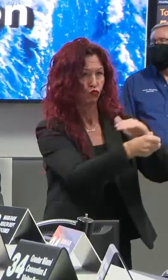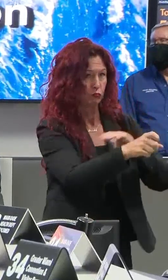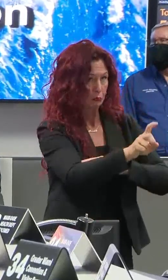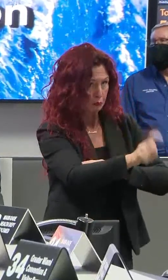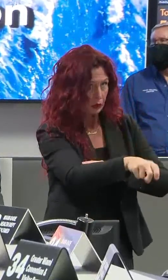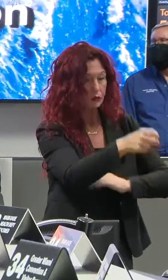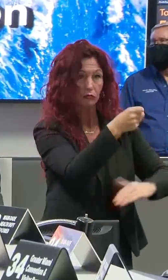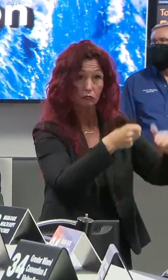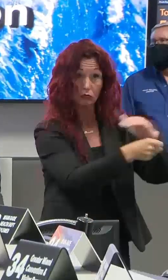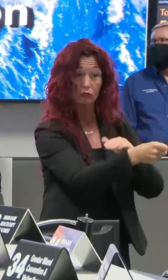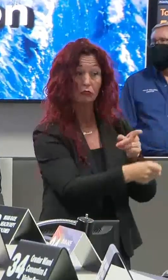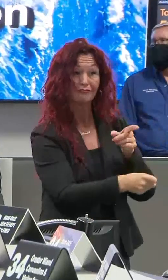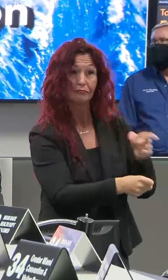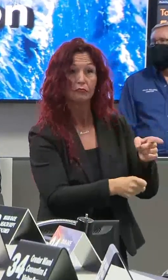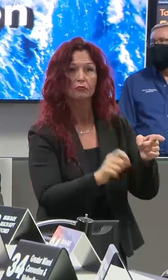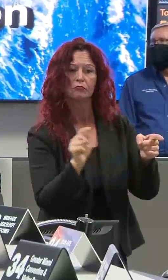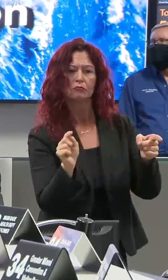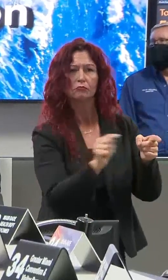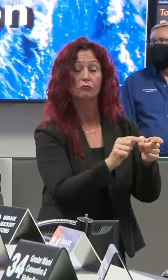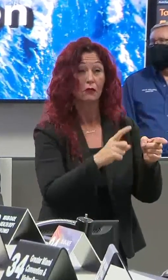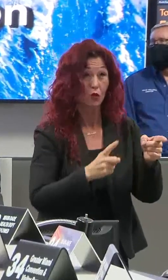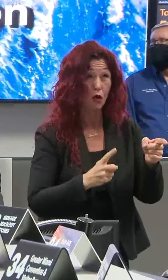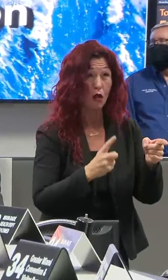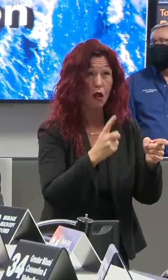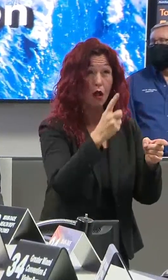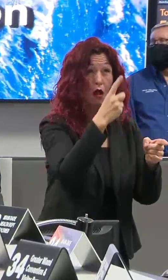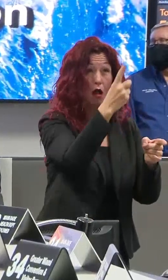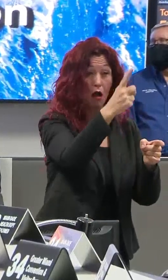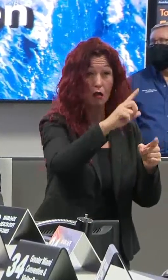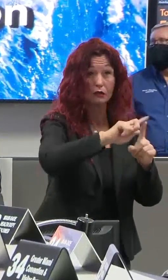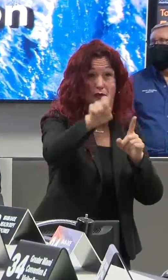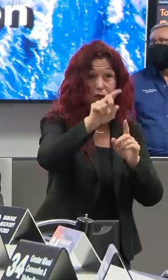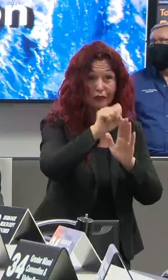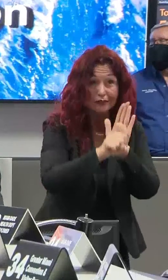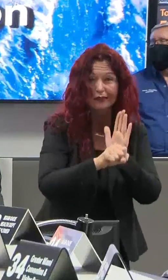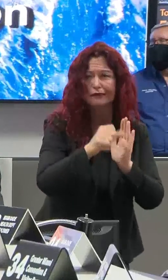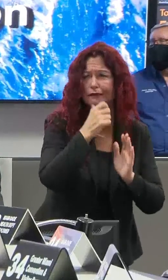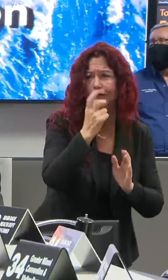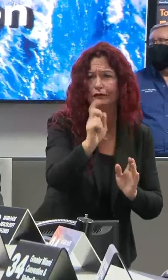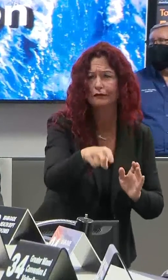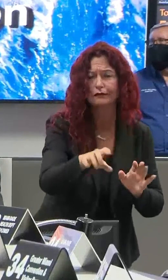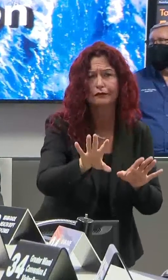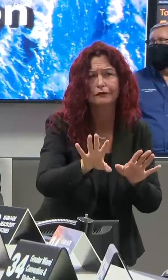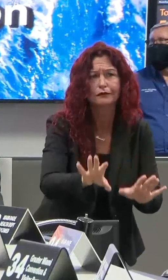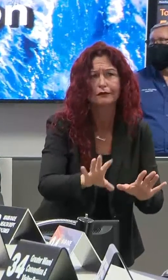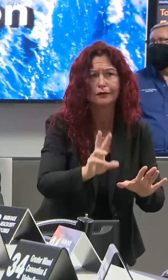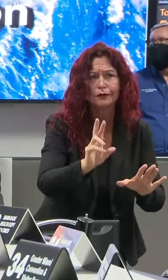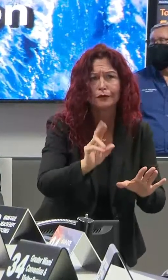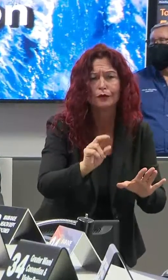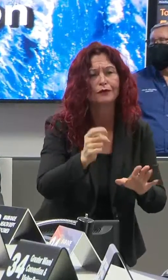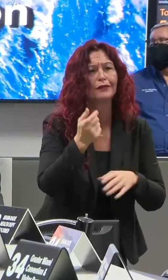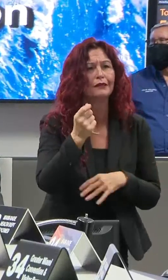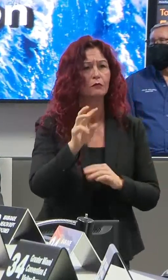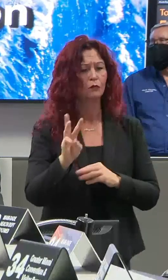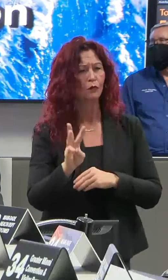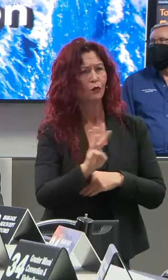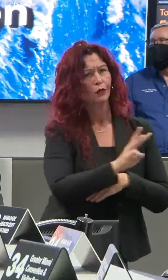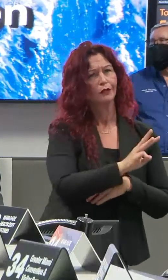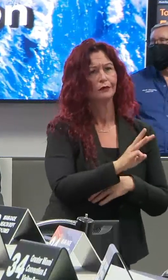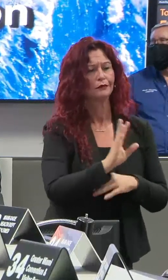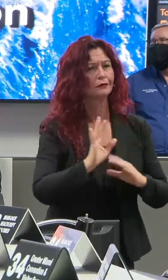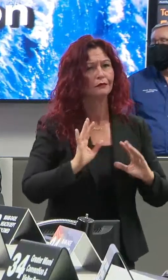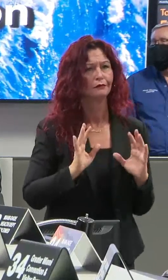to get out of the evacuation zone. You do not need to leave the entire state or Florida to be outside the evacuation zone.